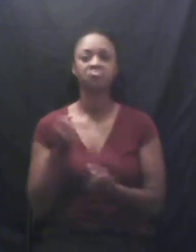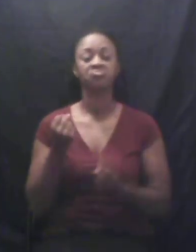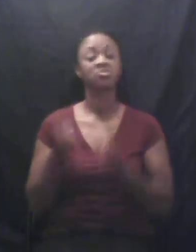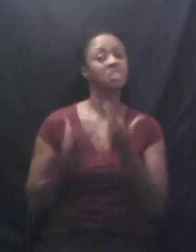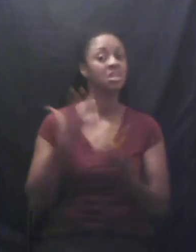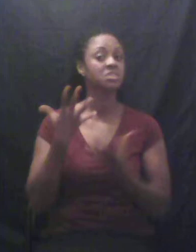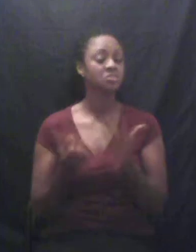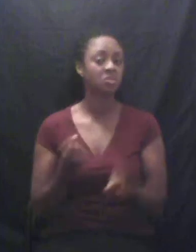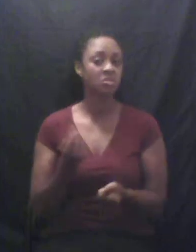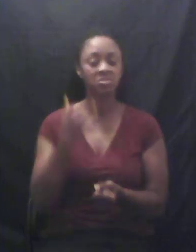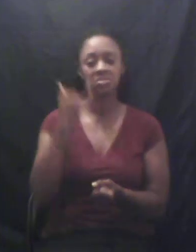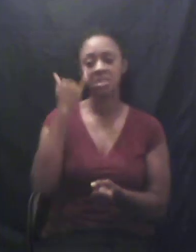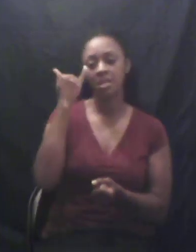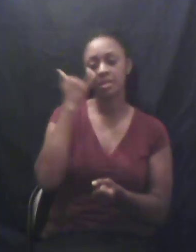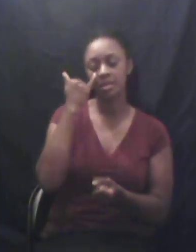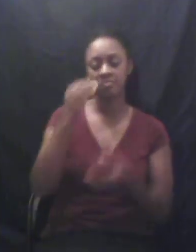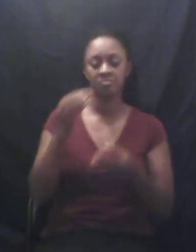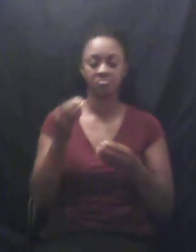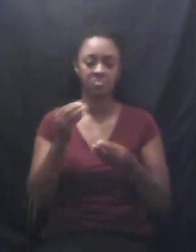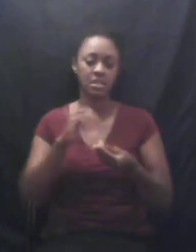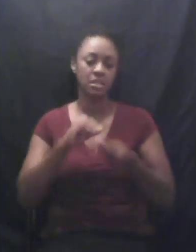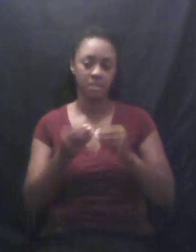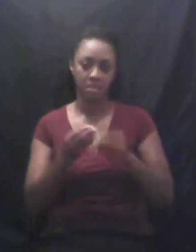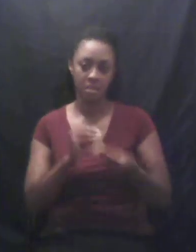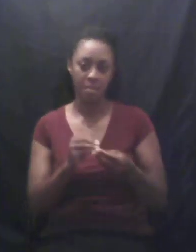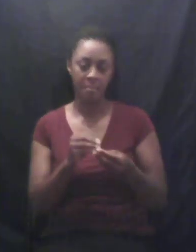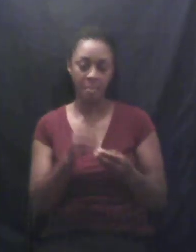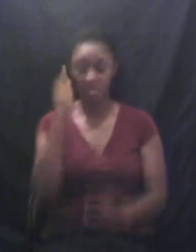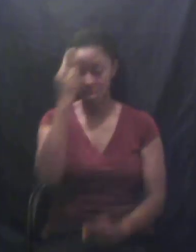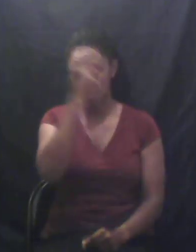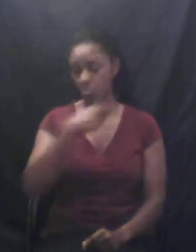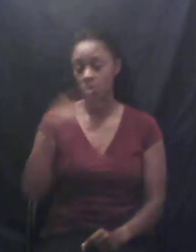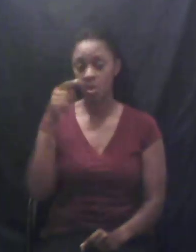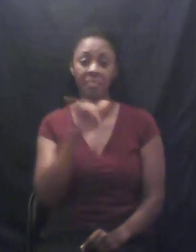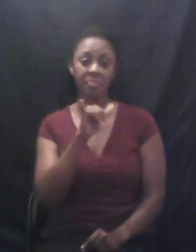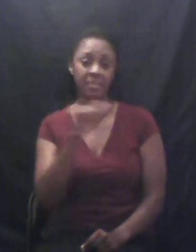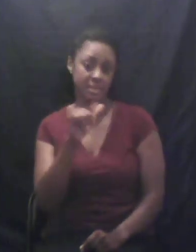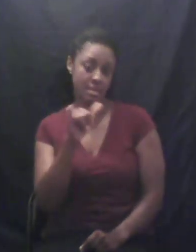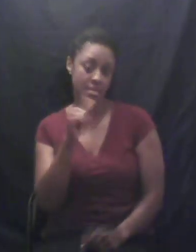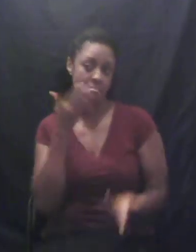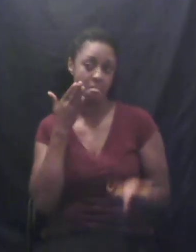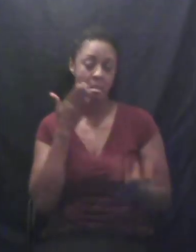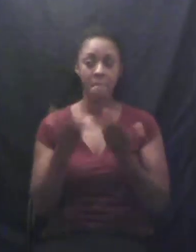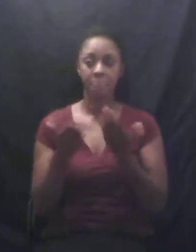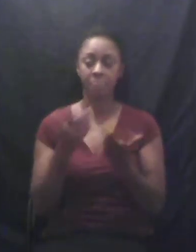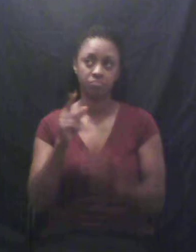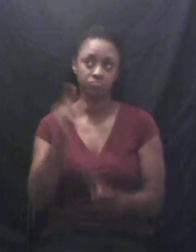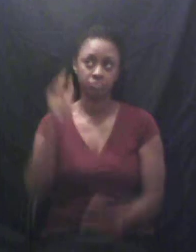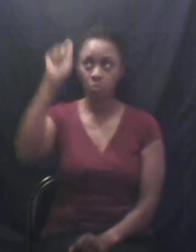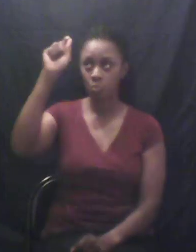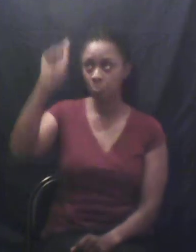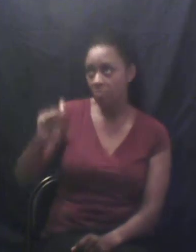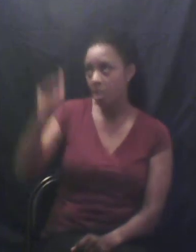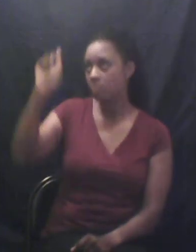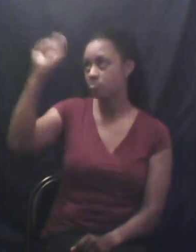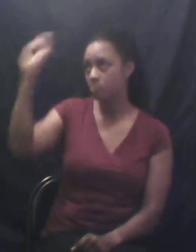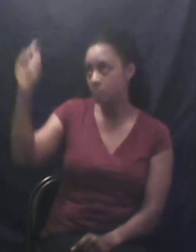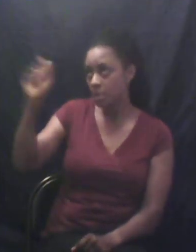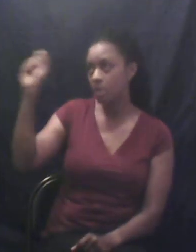same. You might actually write the number there to show what it is. If two numbers look